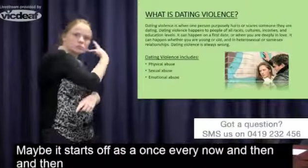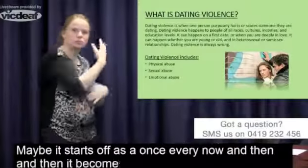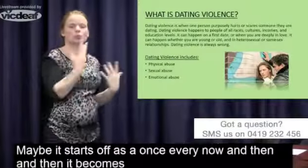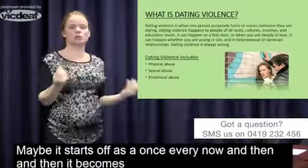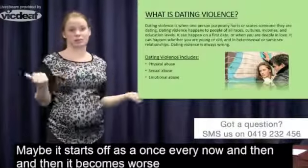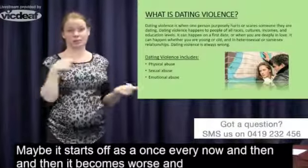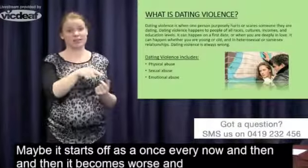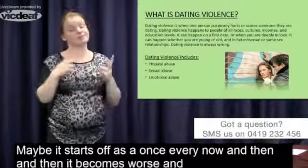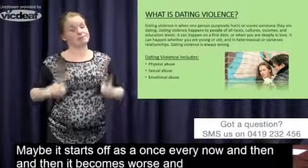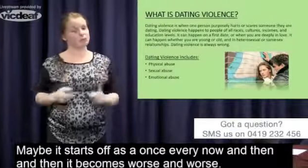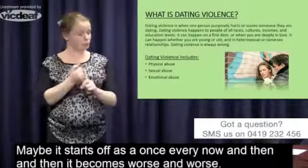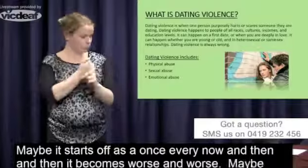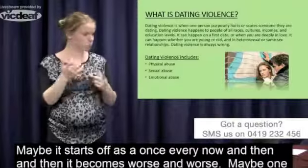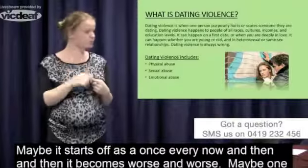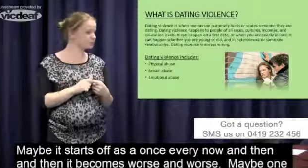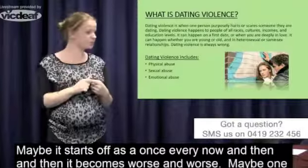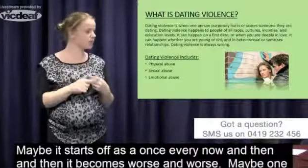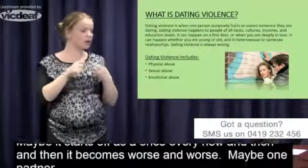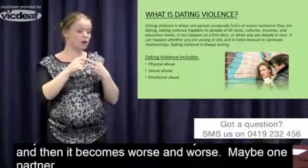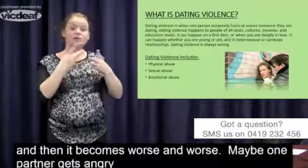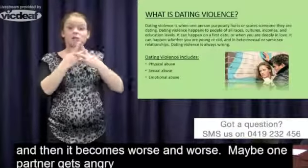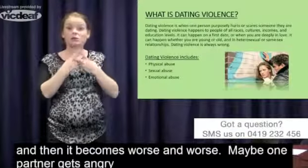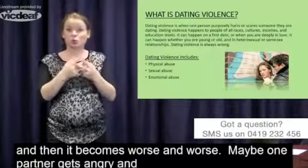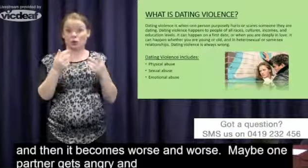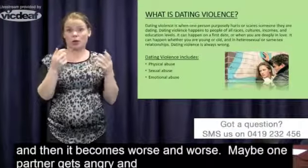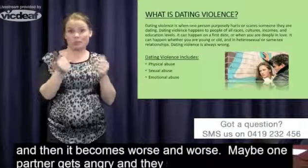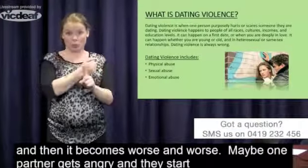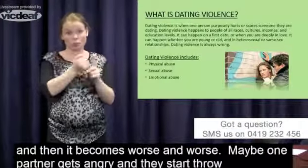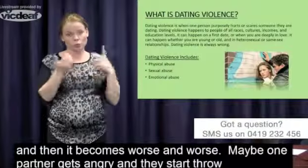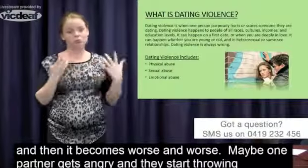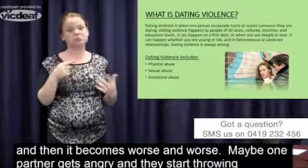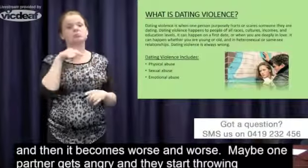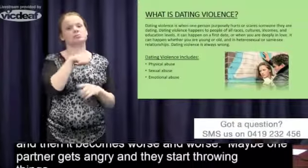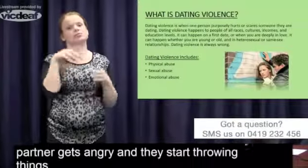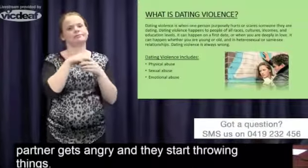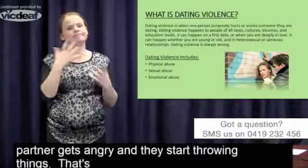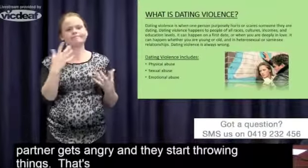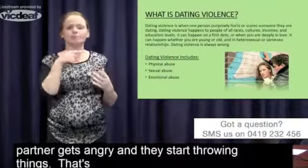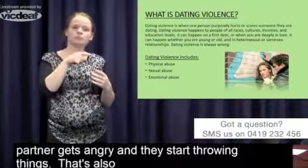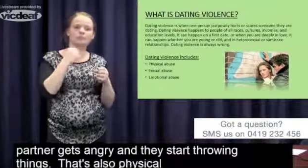partner gets angry and they start throwing things. That's also physical abuse. Sexual abuse.